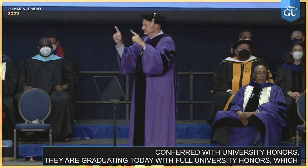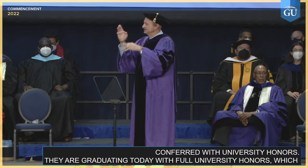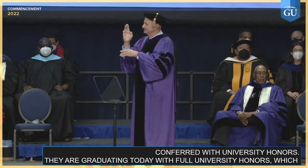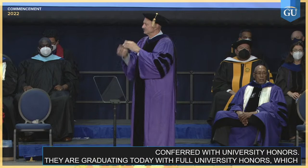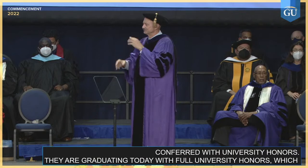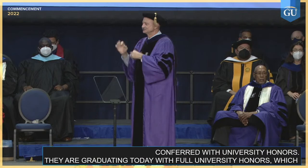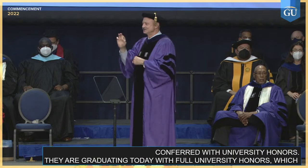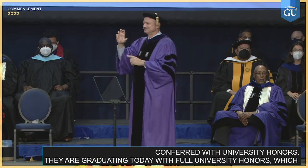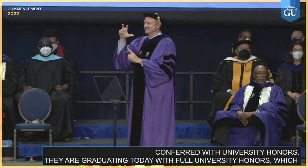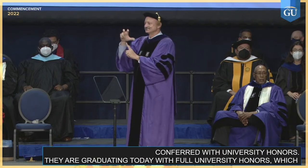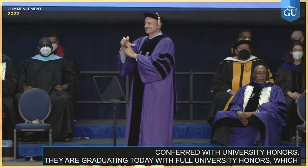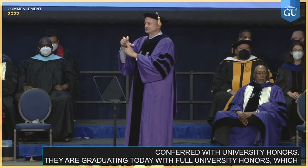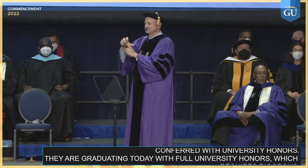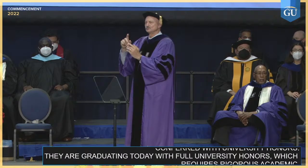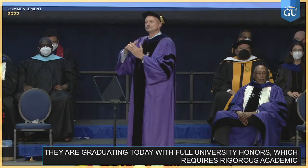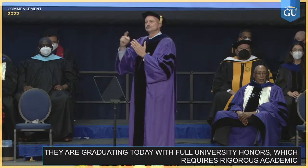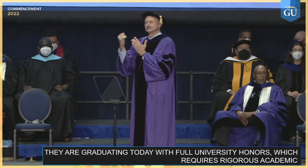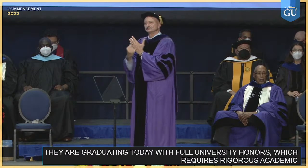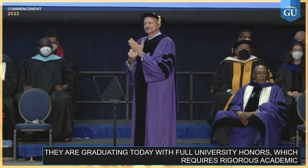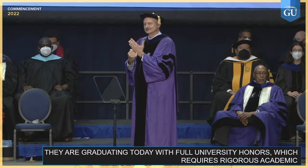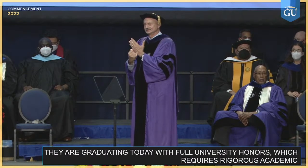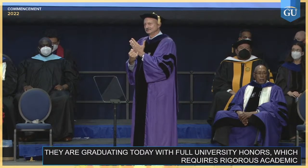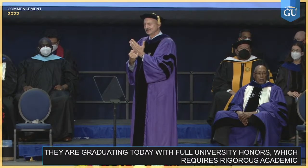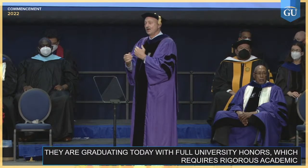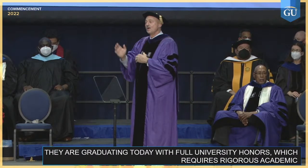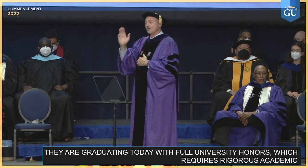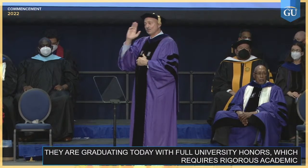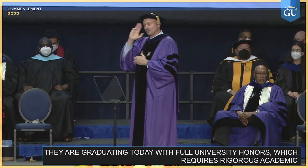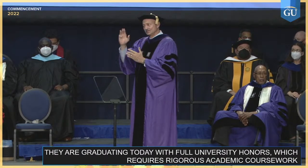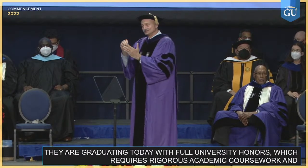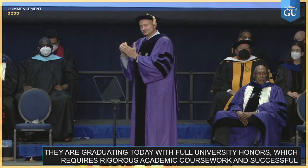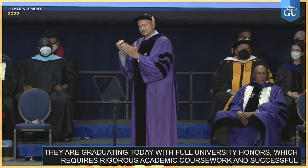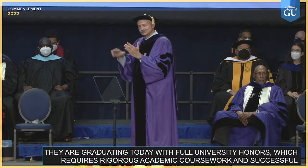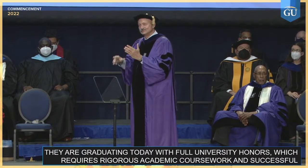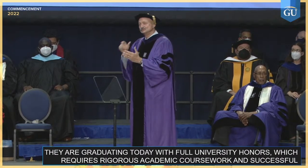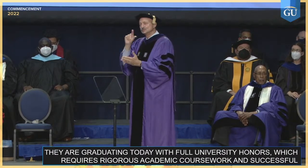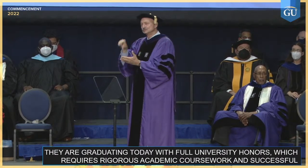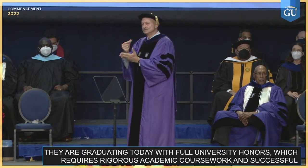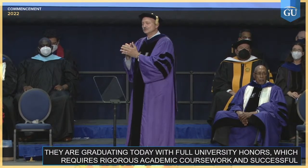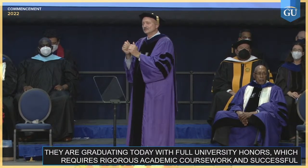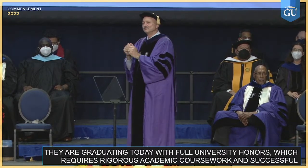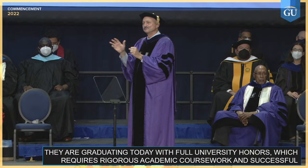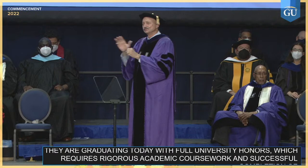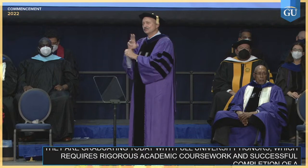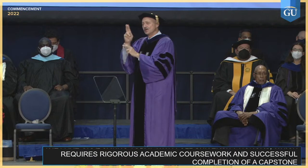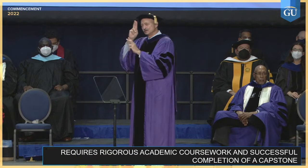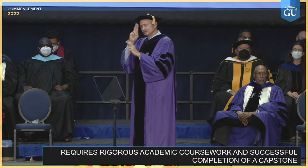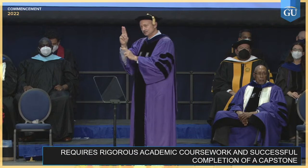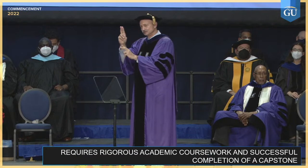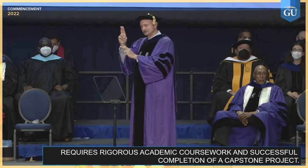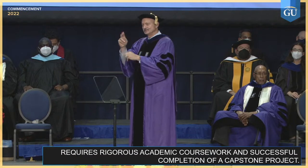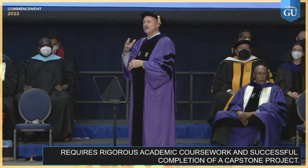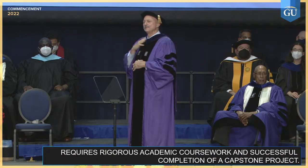academic coursework and successful completion of a capstone project.